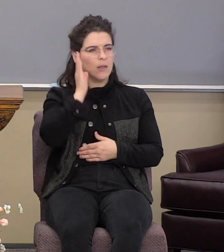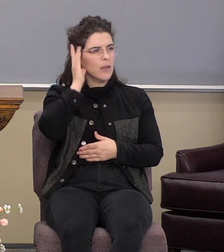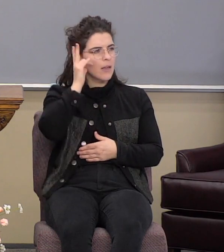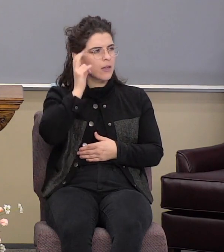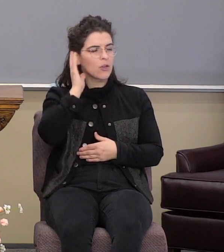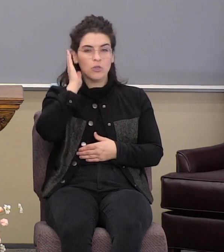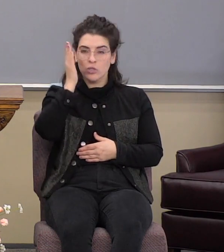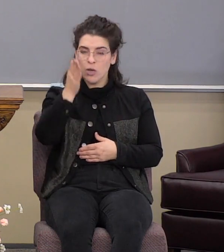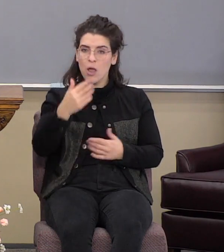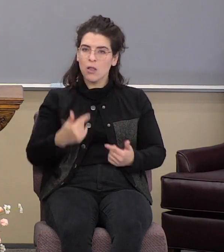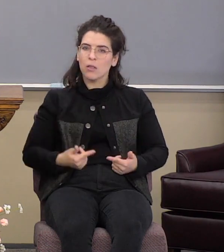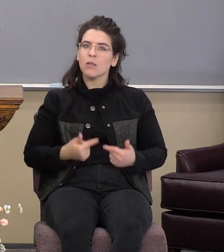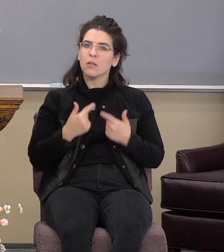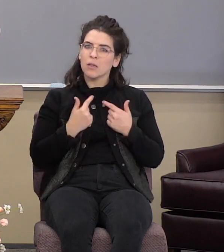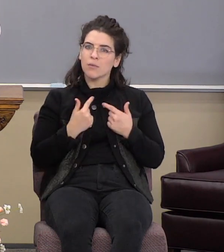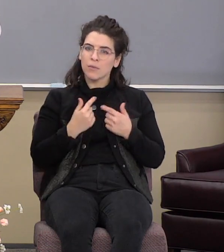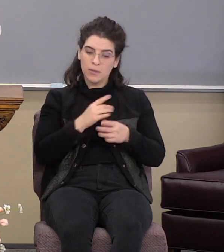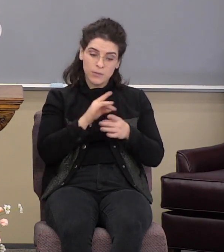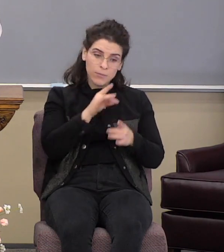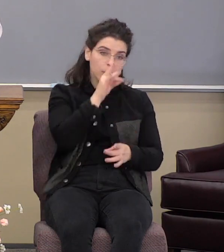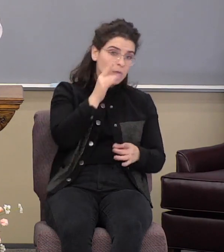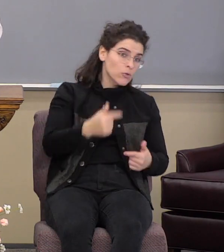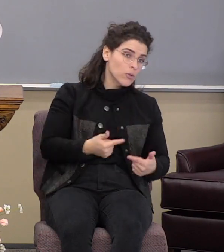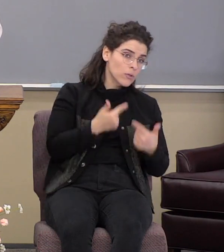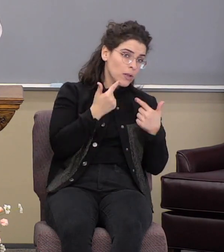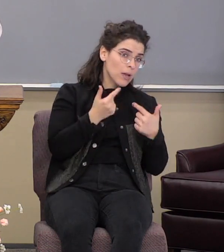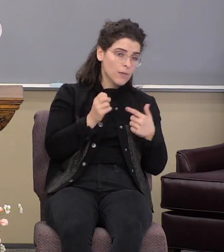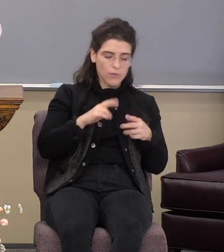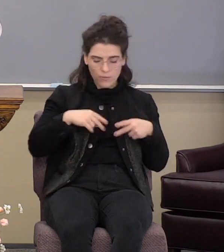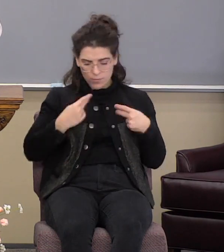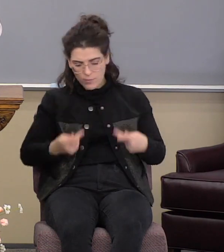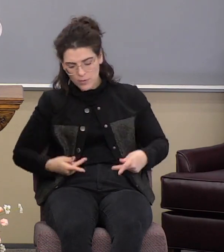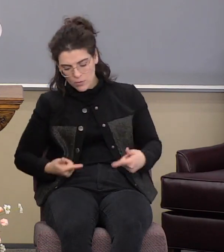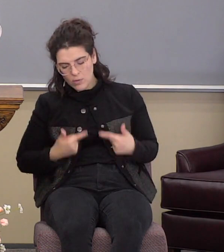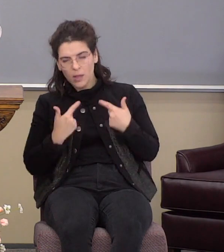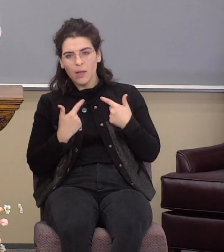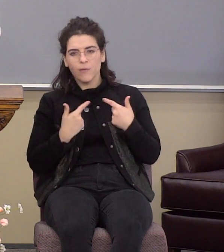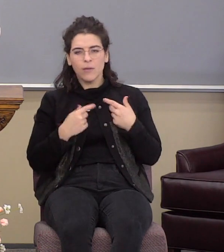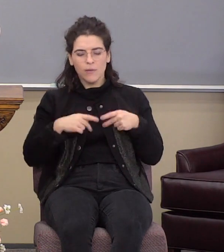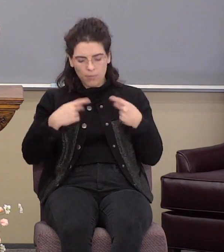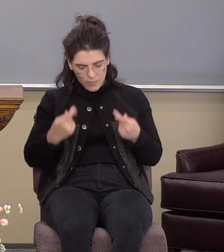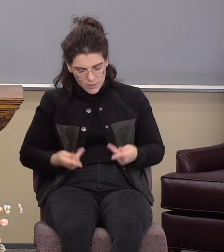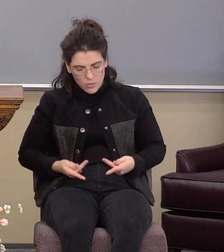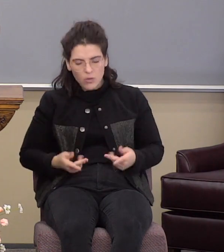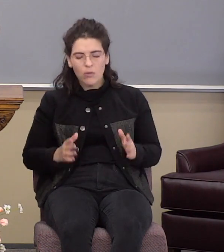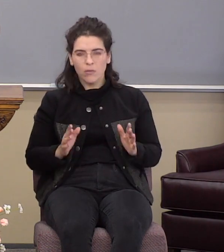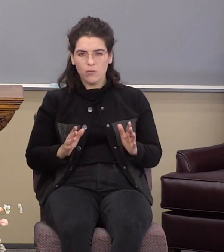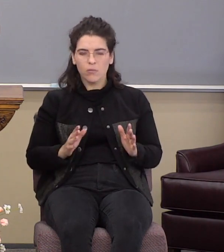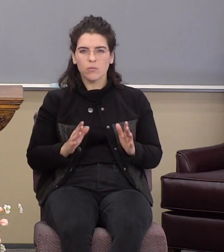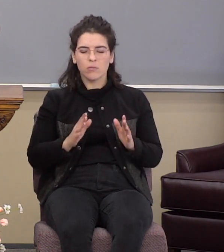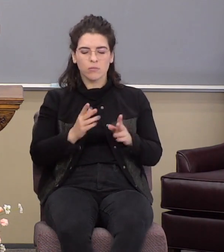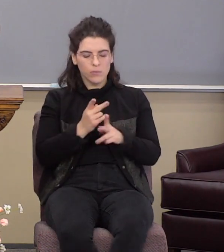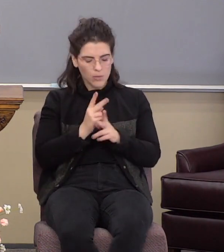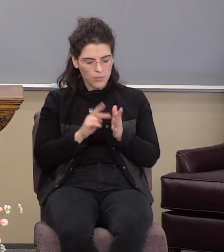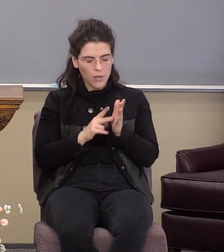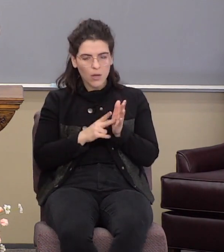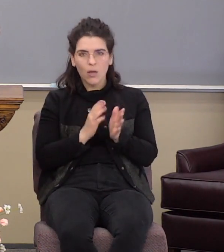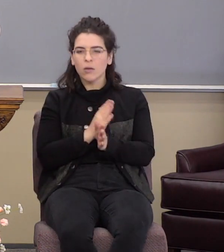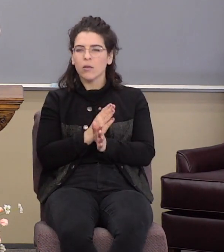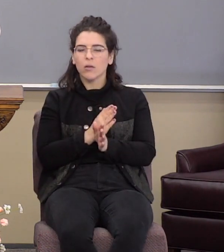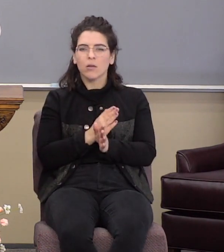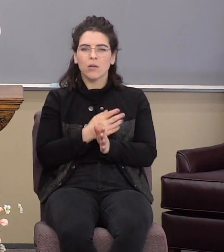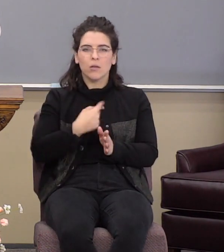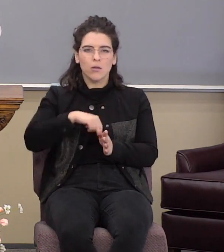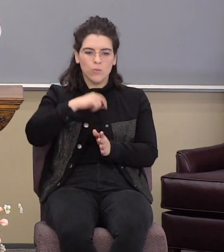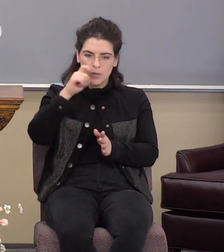what? Live. Spiritual life or physical life? Physical. Please keep the context. And we